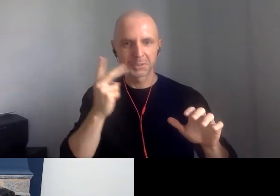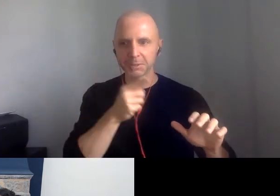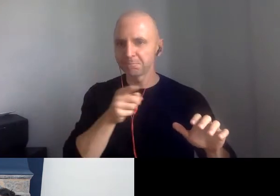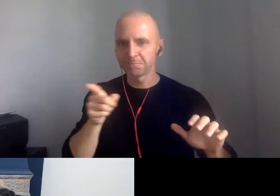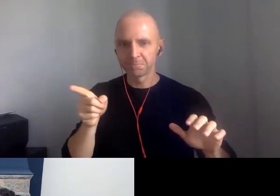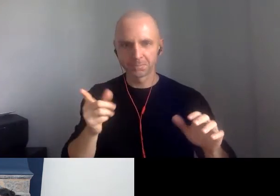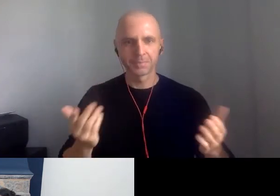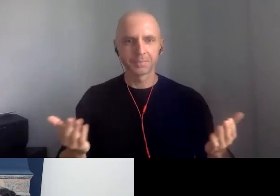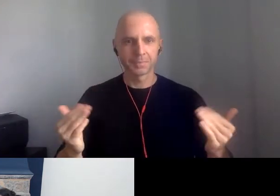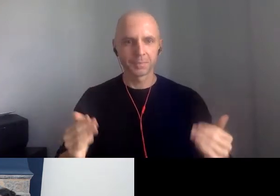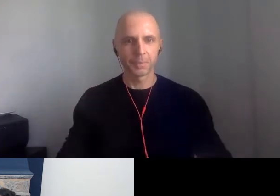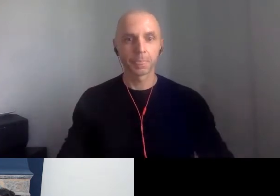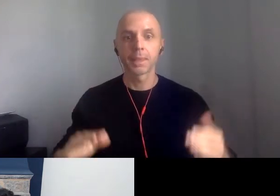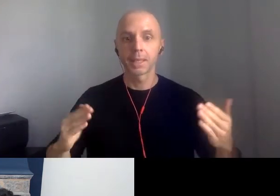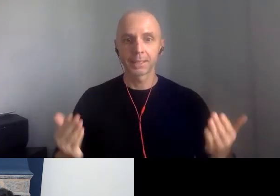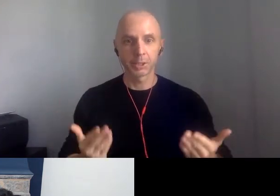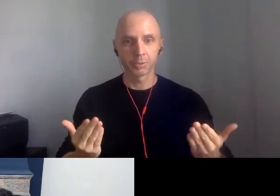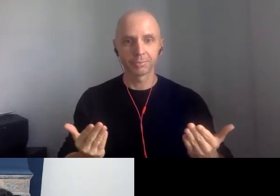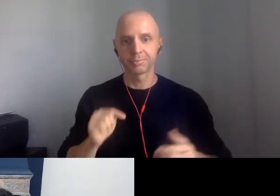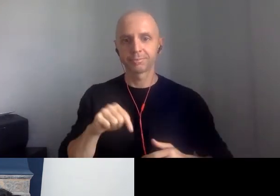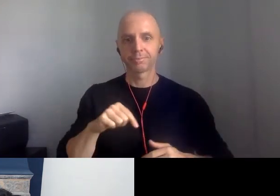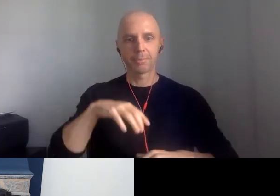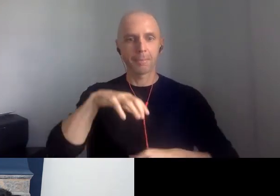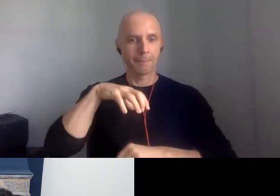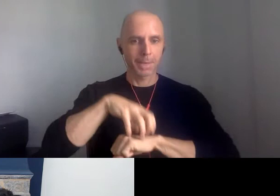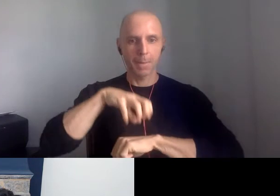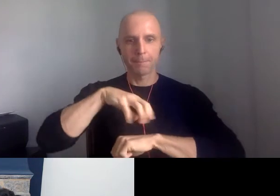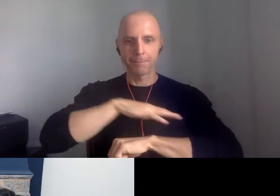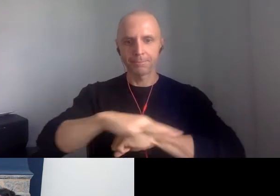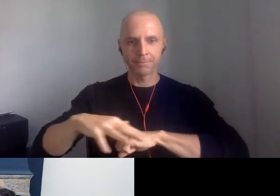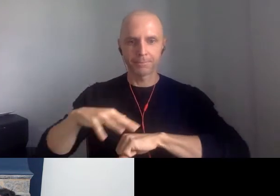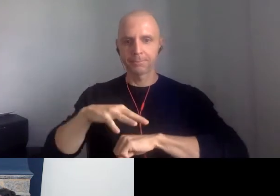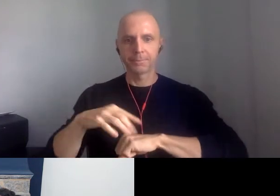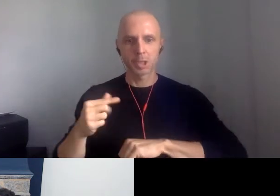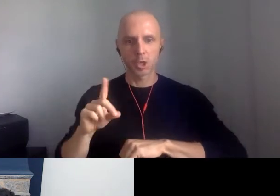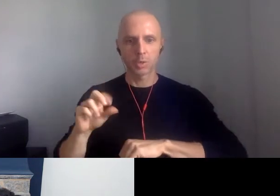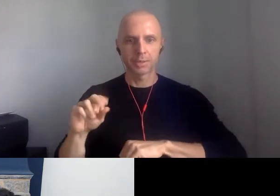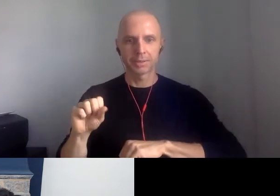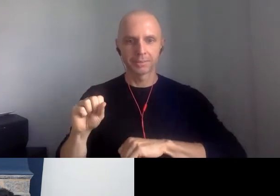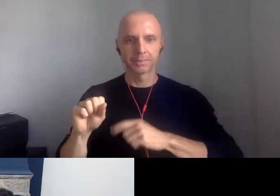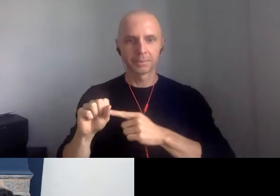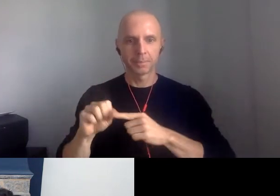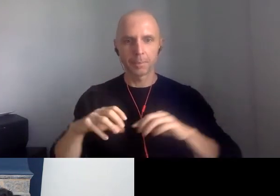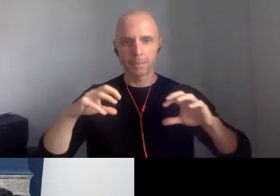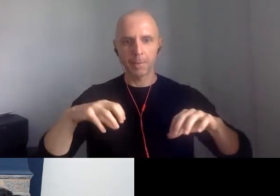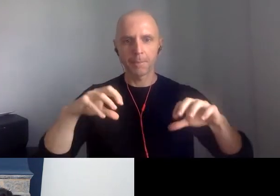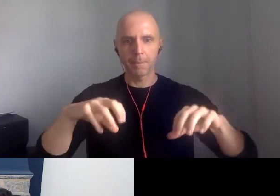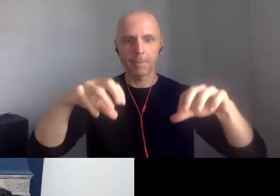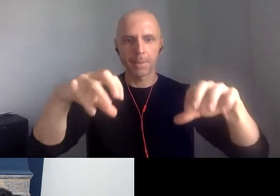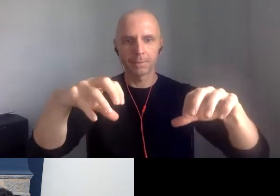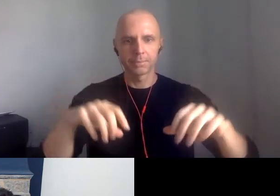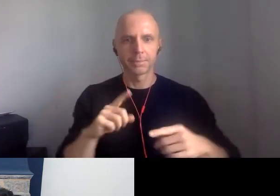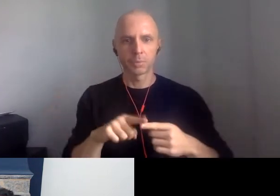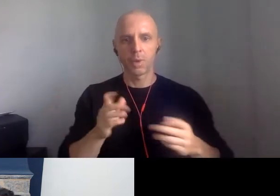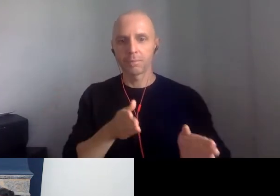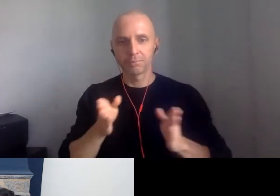And of course, there are the gardens, where we have the courtyard with its wisteria adorned cloisters, the Elizabethan